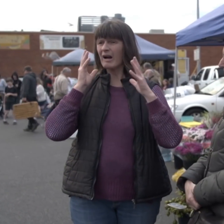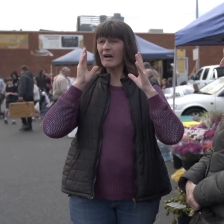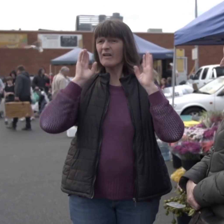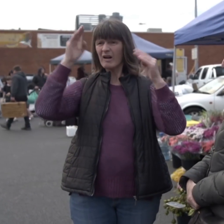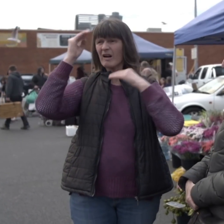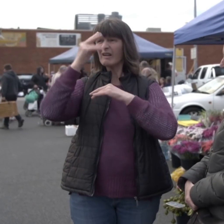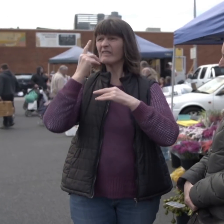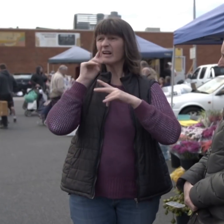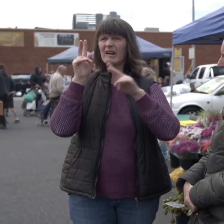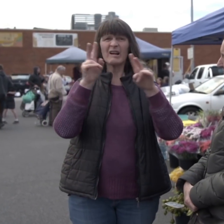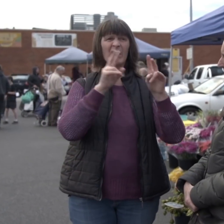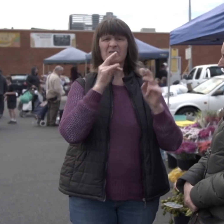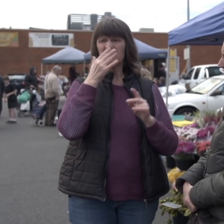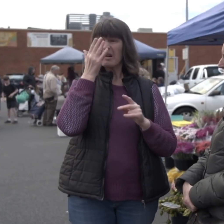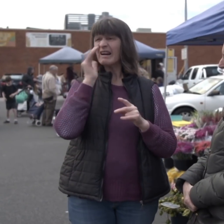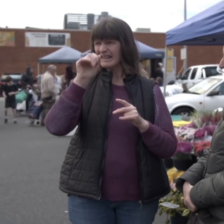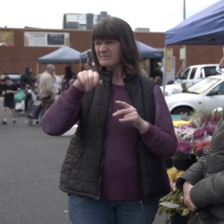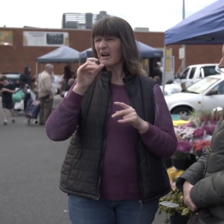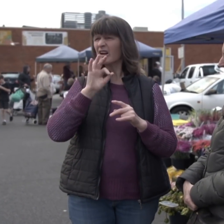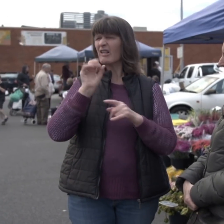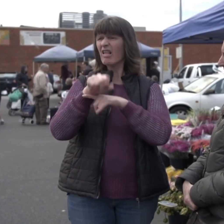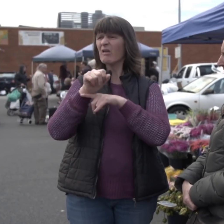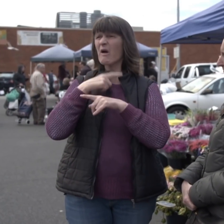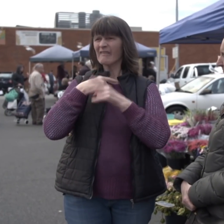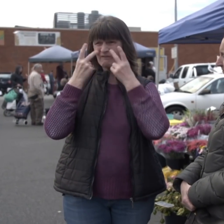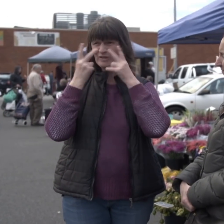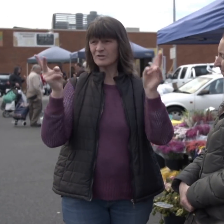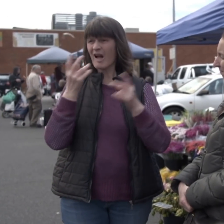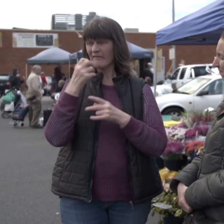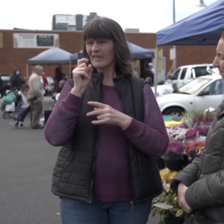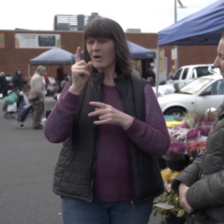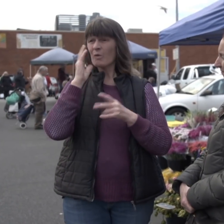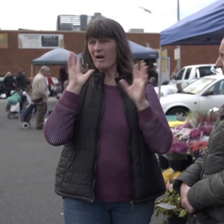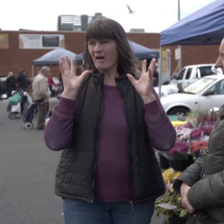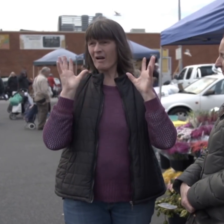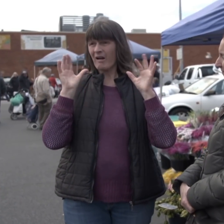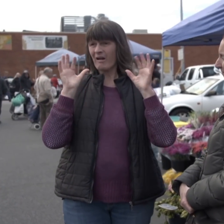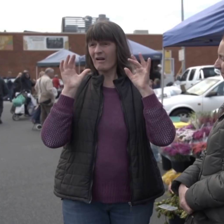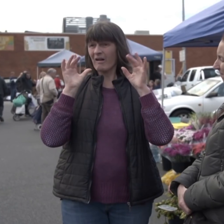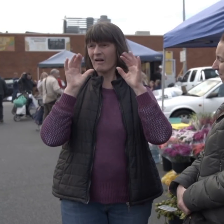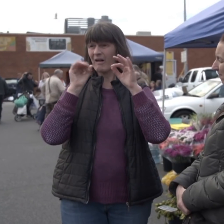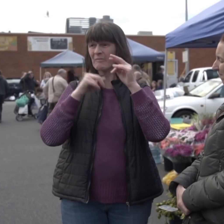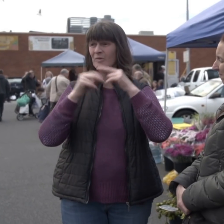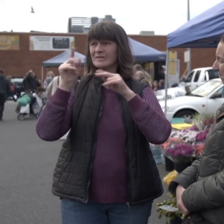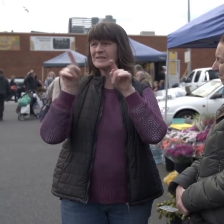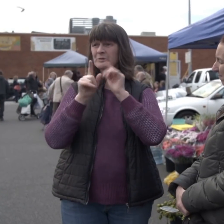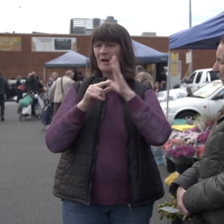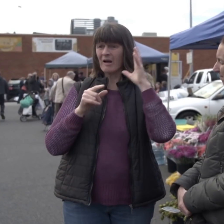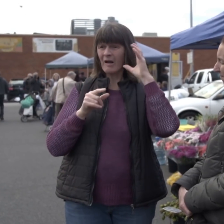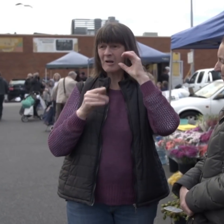When I started losing my sight, my sense of smell was okay, but I could still see a little bit. But once I started